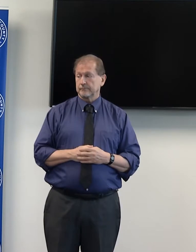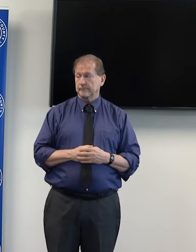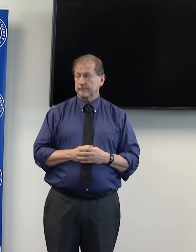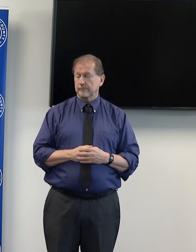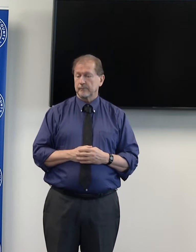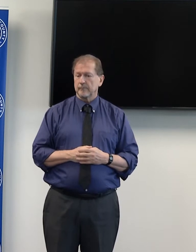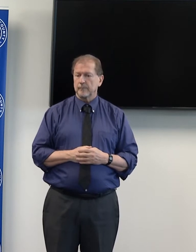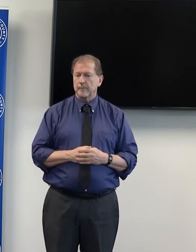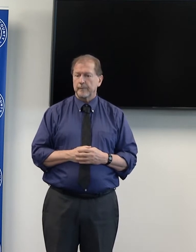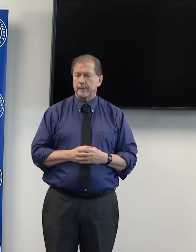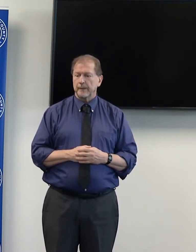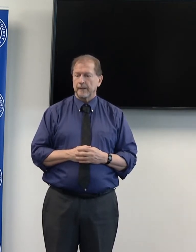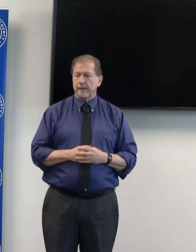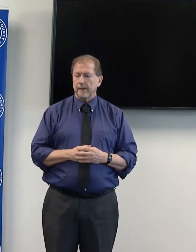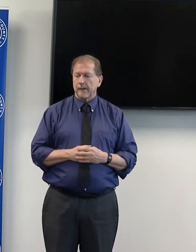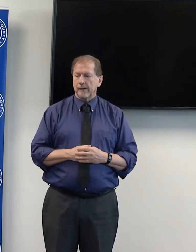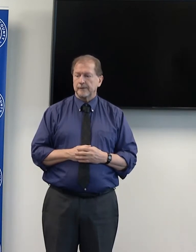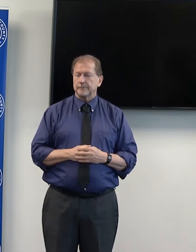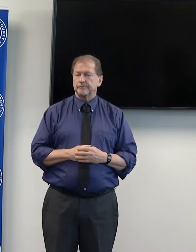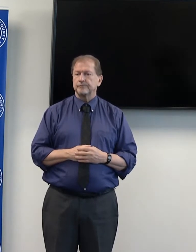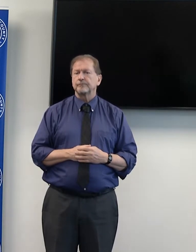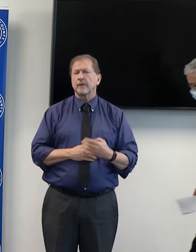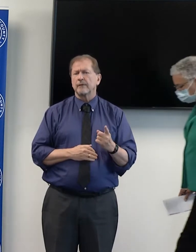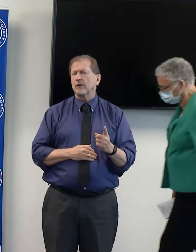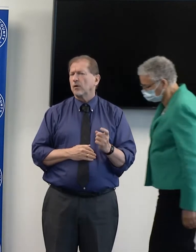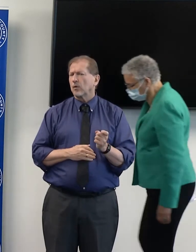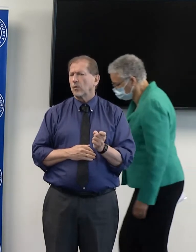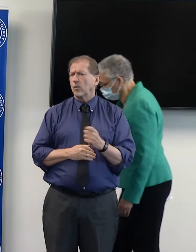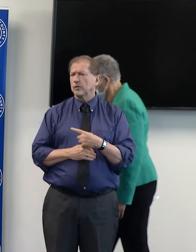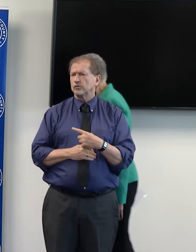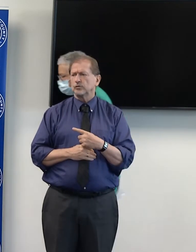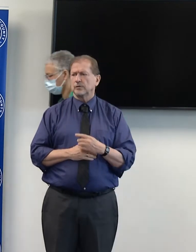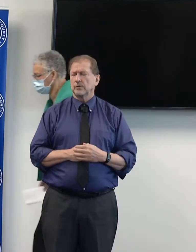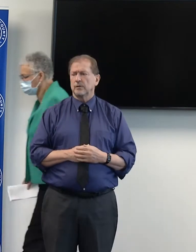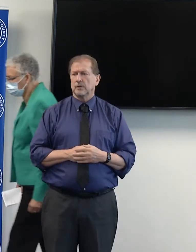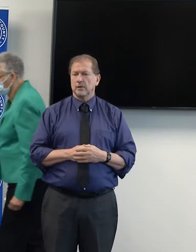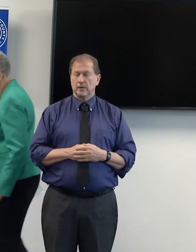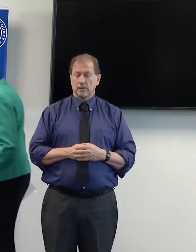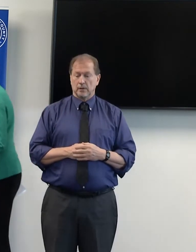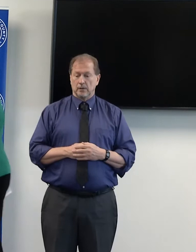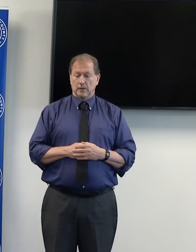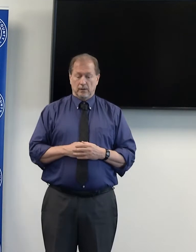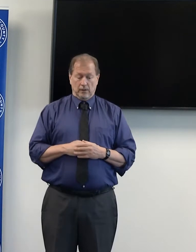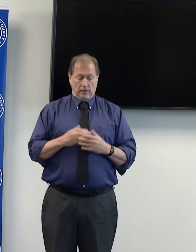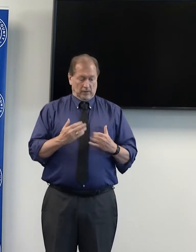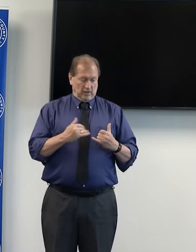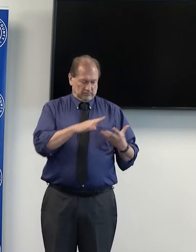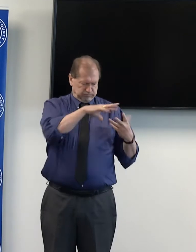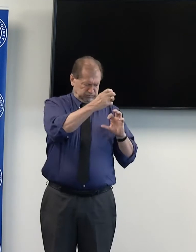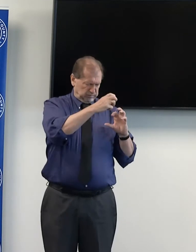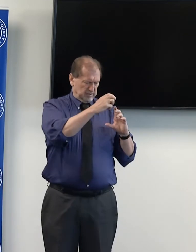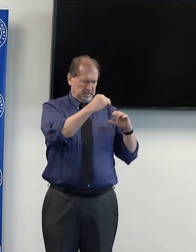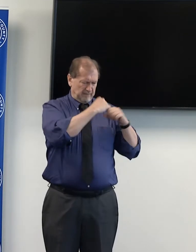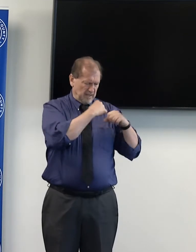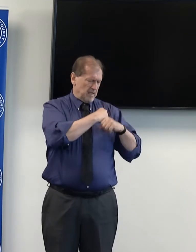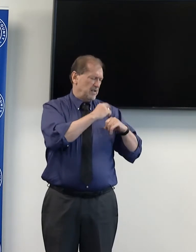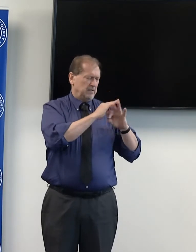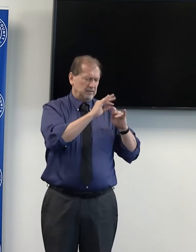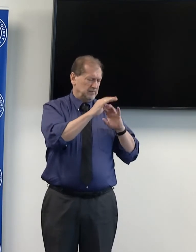President Preckwinkle, Greg Hines and Cranes again. When we get on the other side of this, when the violence calms down,